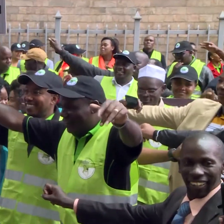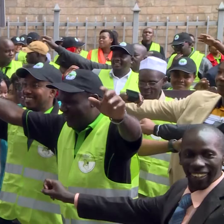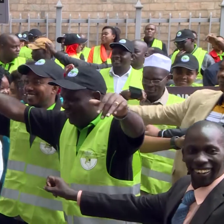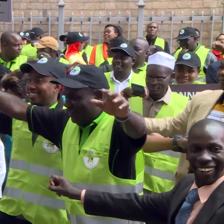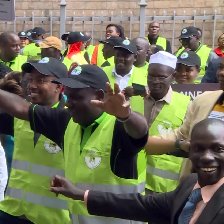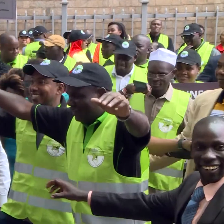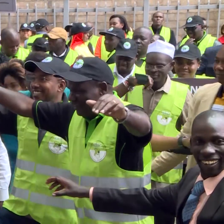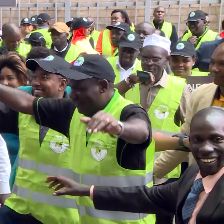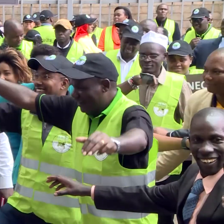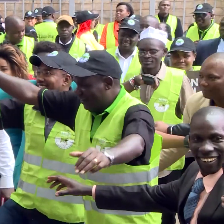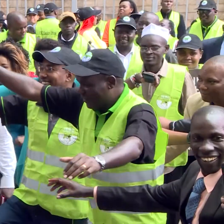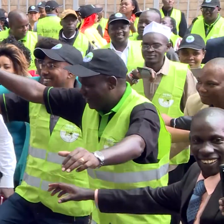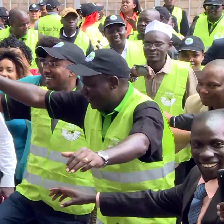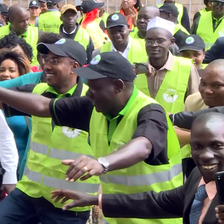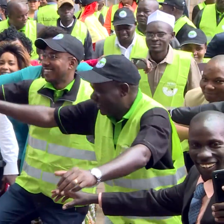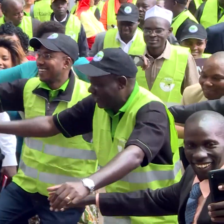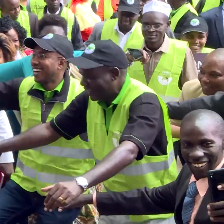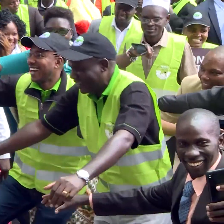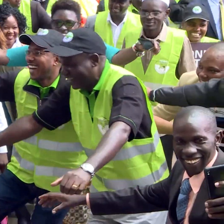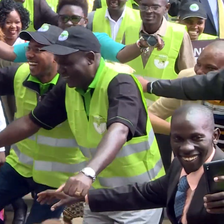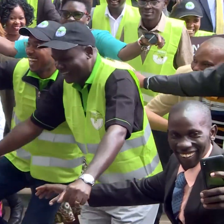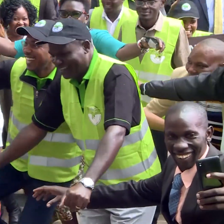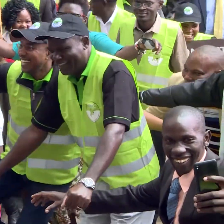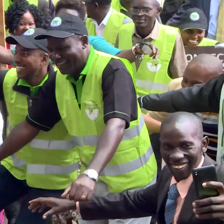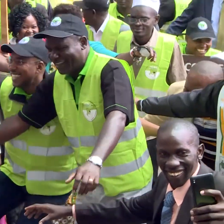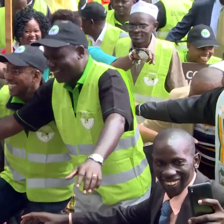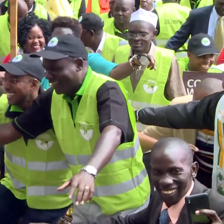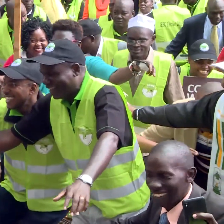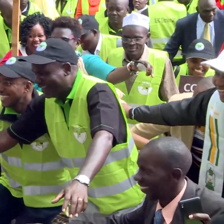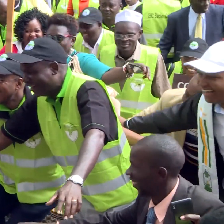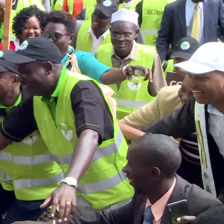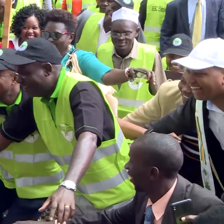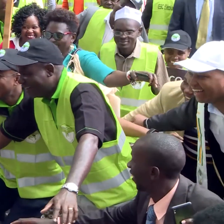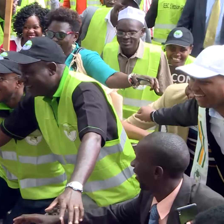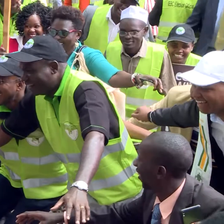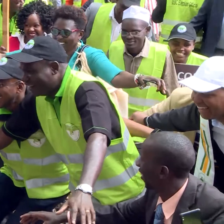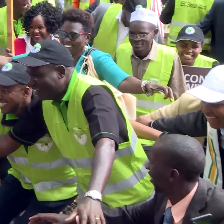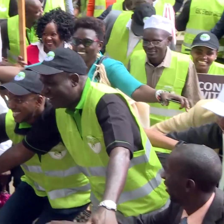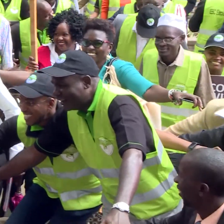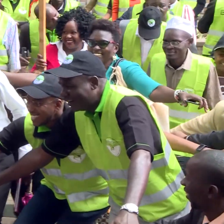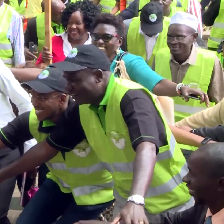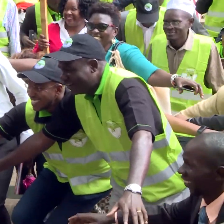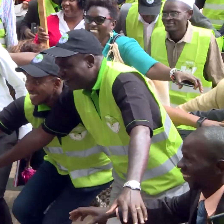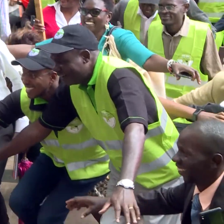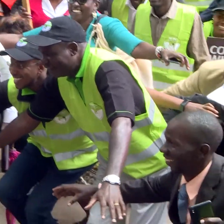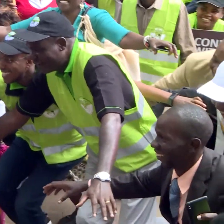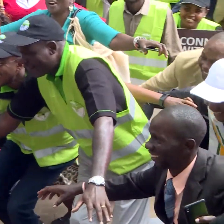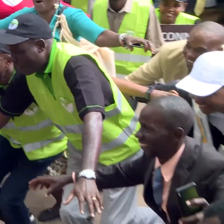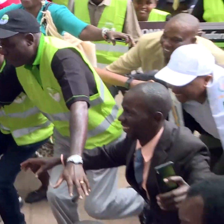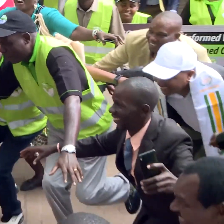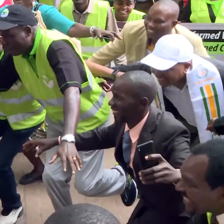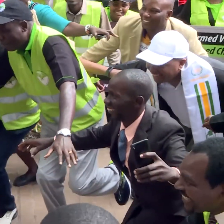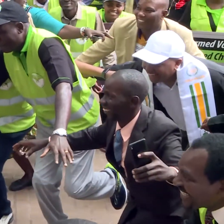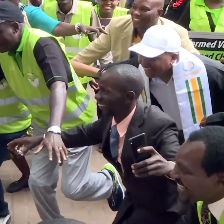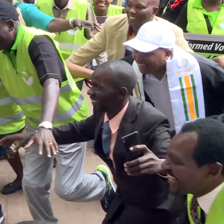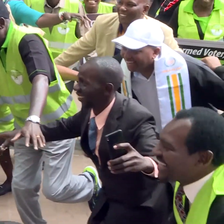Haya, teremke. Teremke. Teremke. Teremke. Teremke. Pole pole